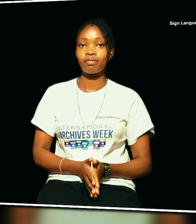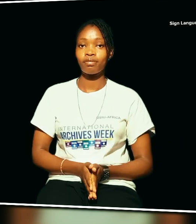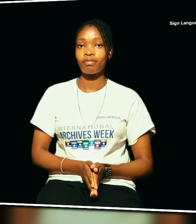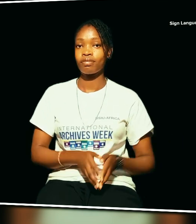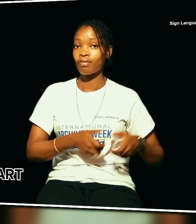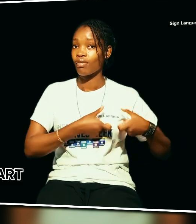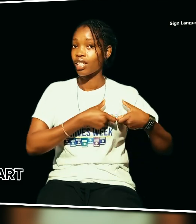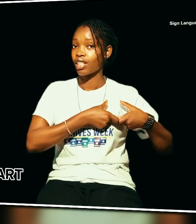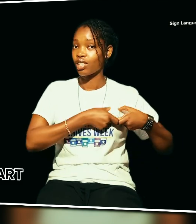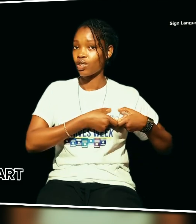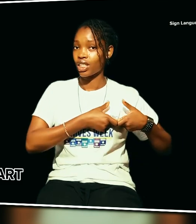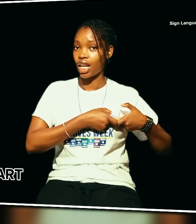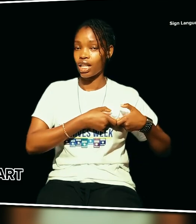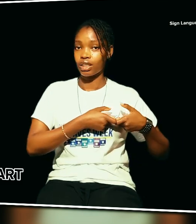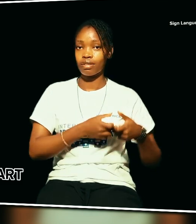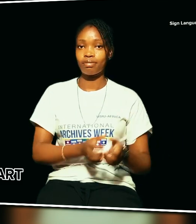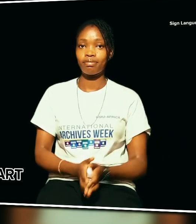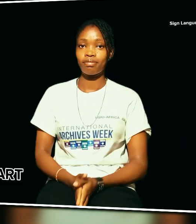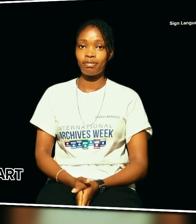Sweetheart.